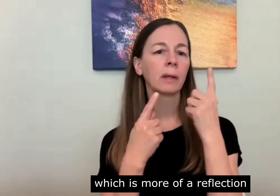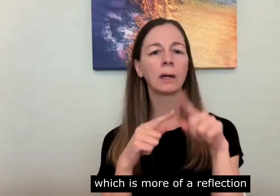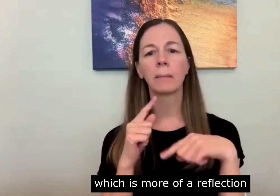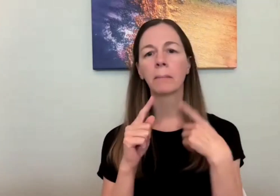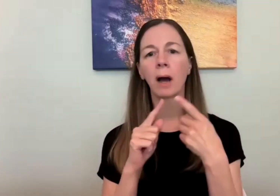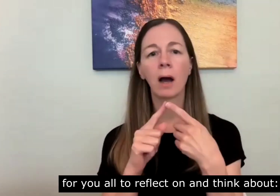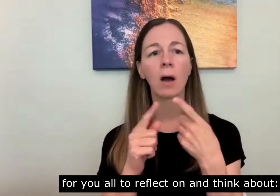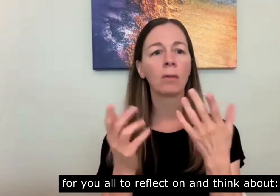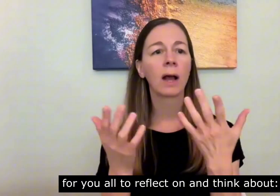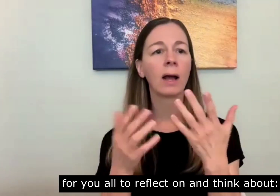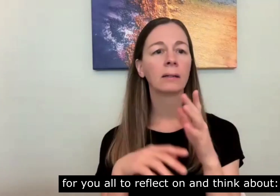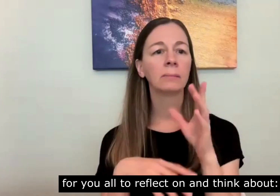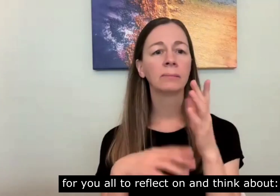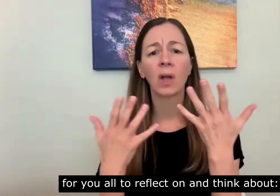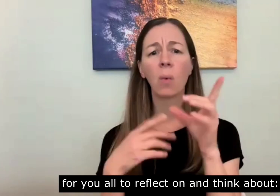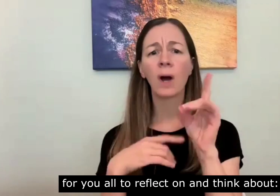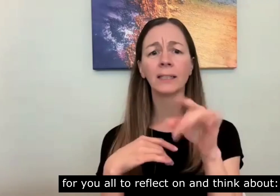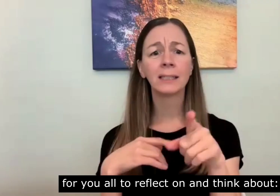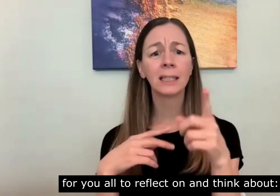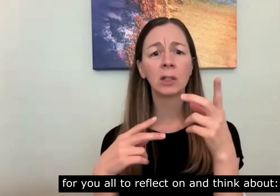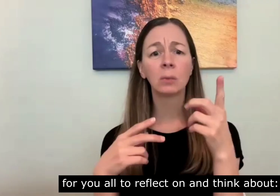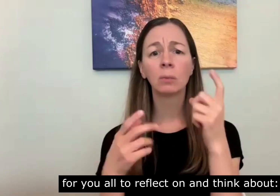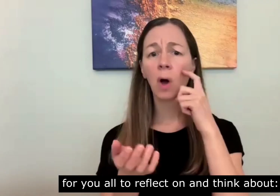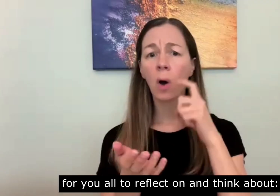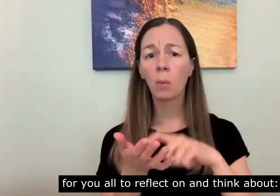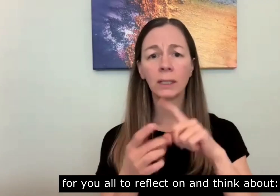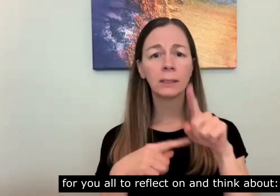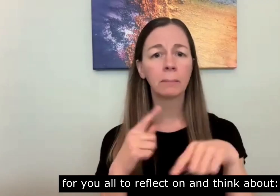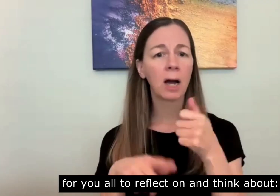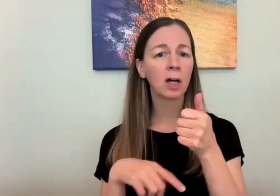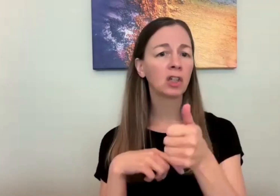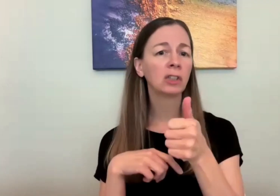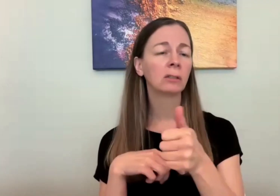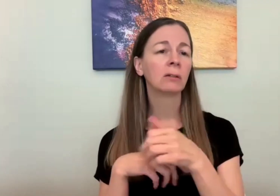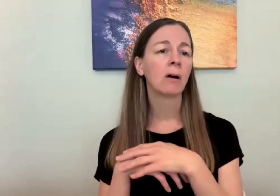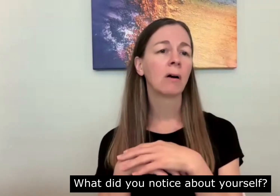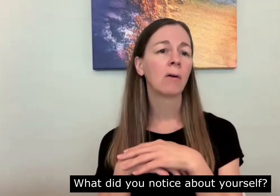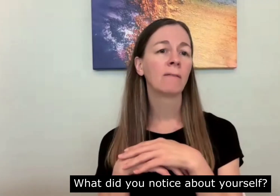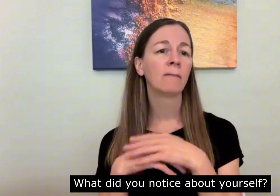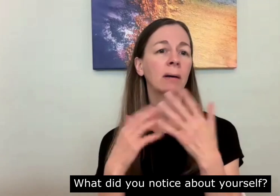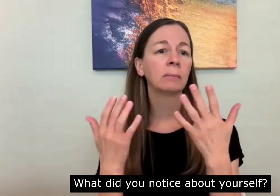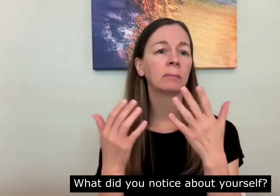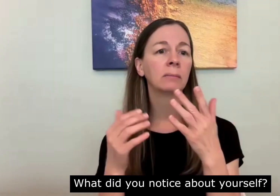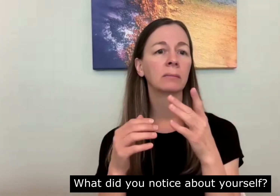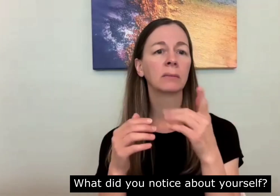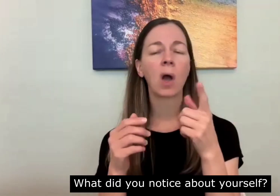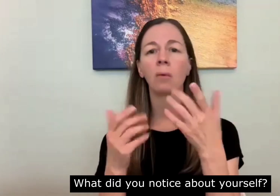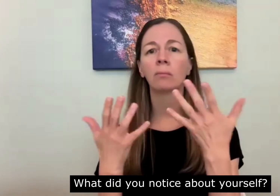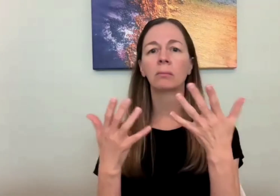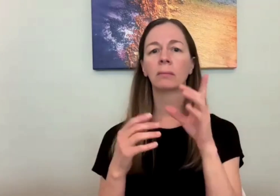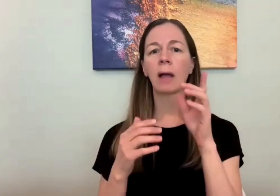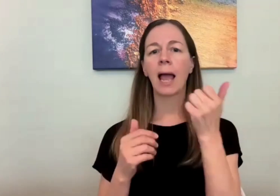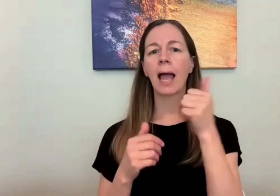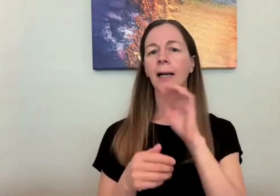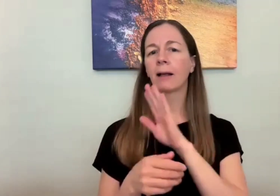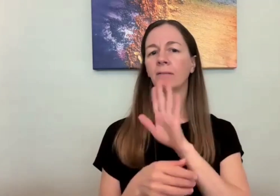for you all to reflect on and think about. What did you notice about yourself?